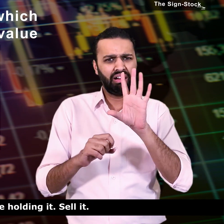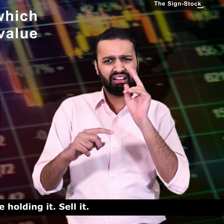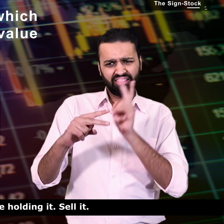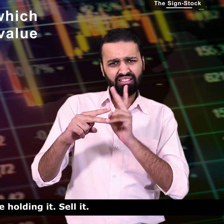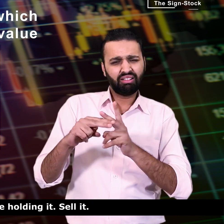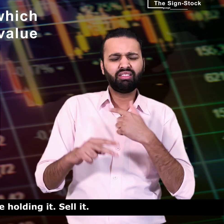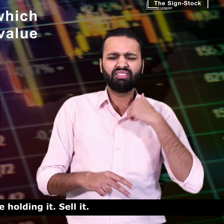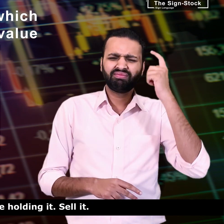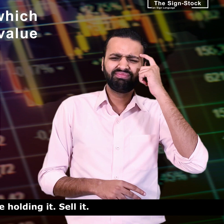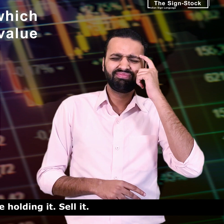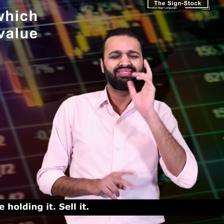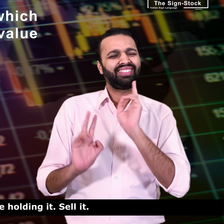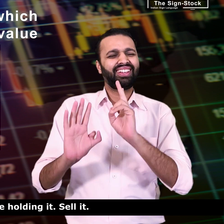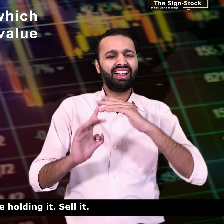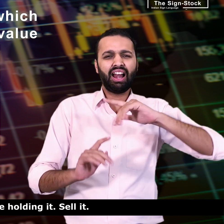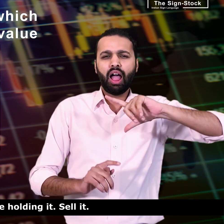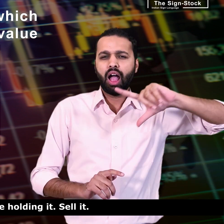Don't waste time holding it. Sell it.